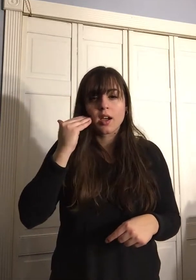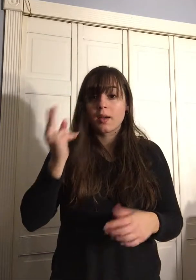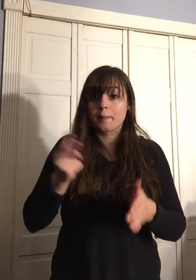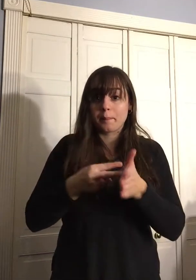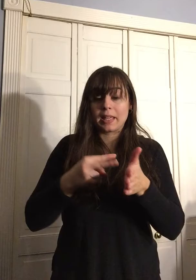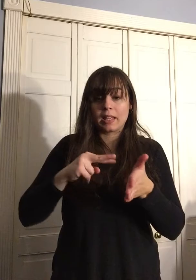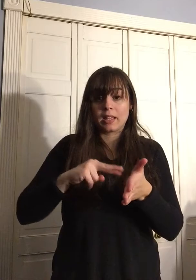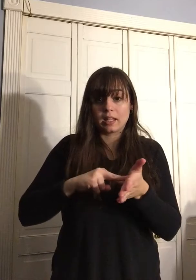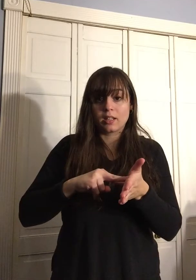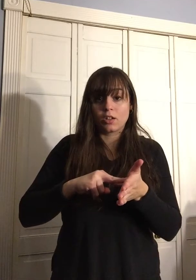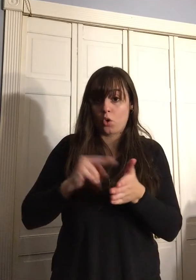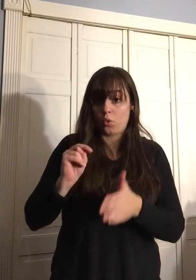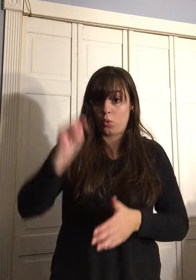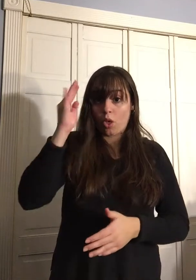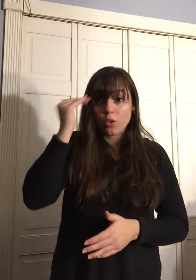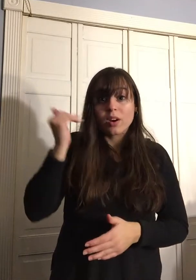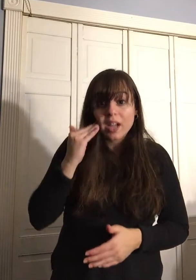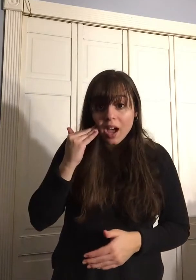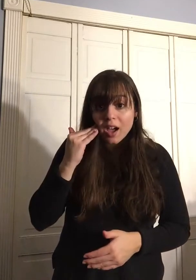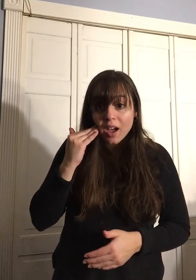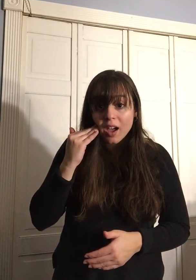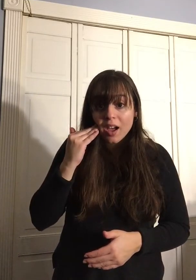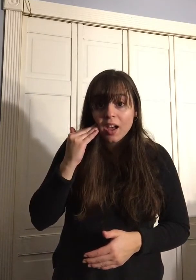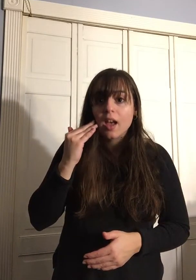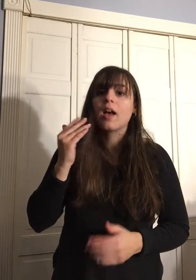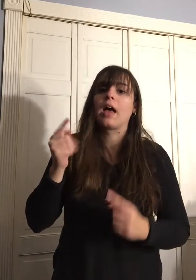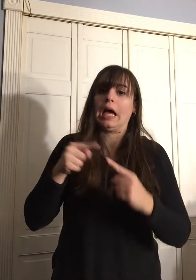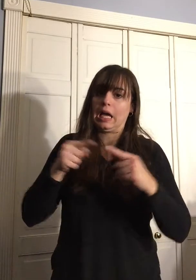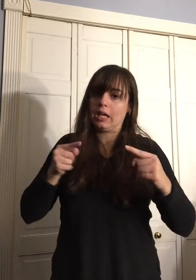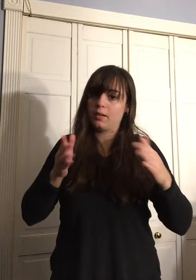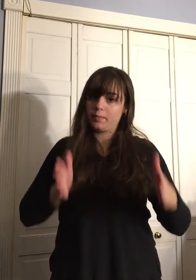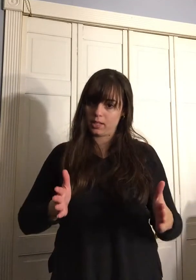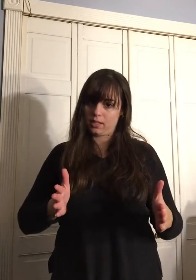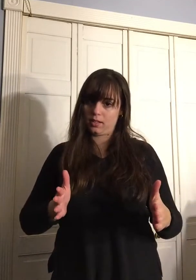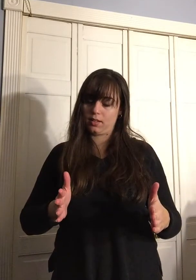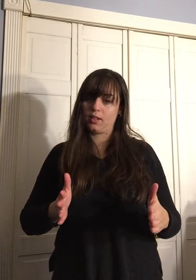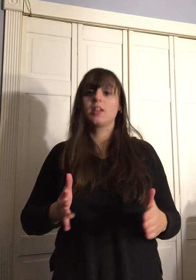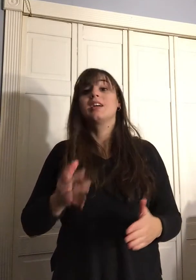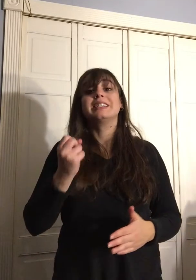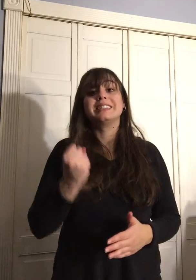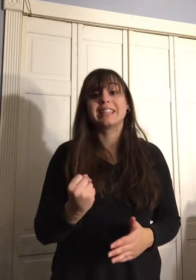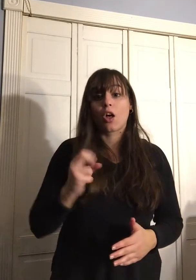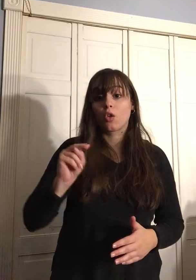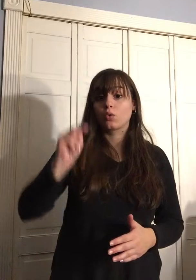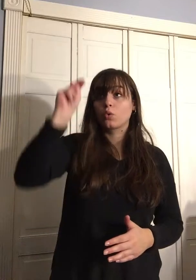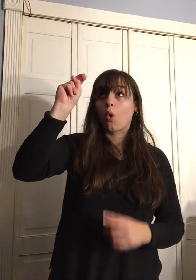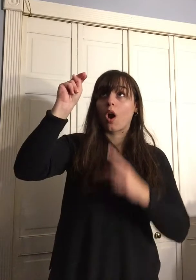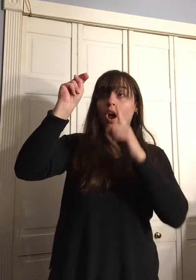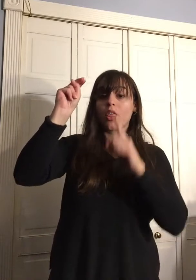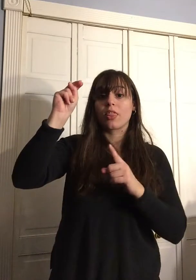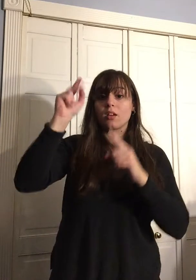I will tell you what I mean by these odd experiences. I grew up in South Korea. To